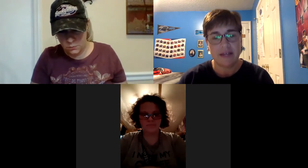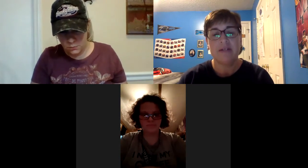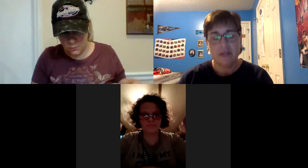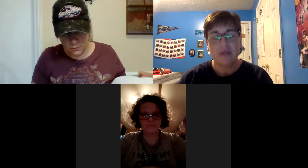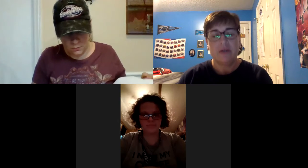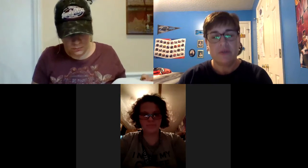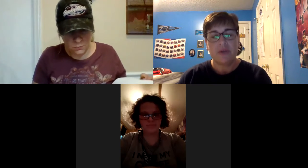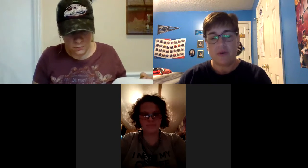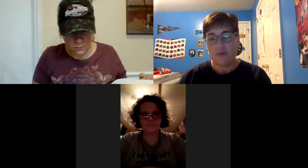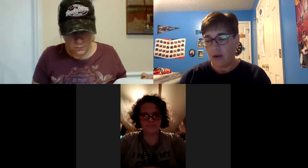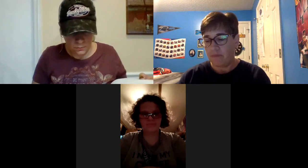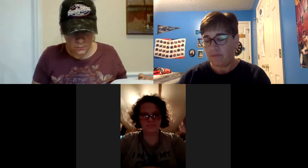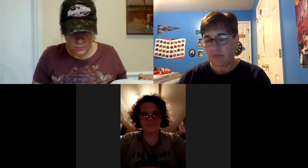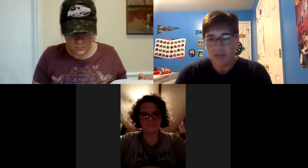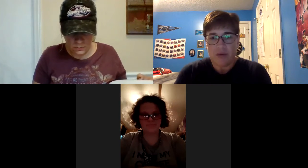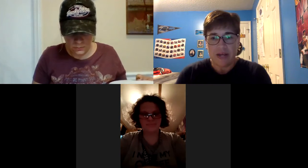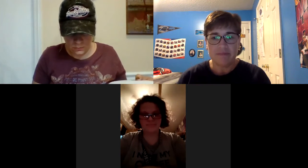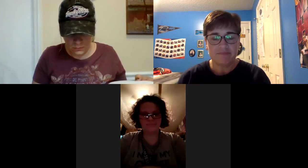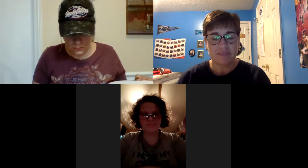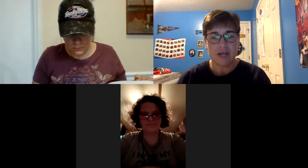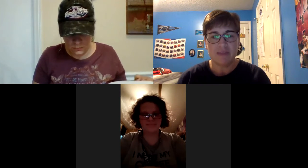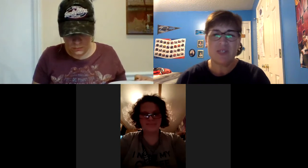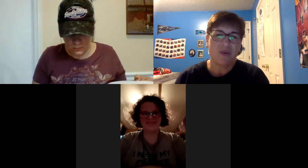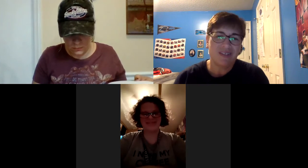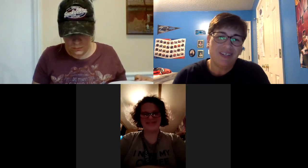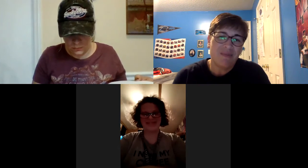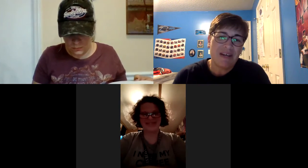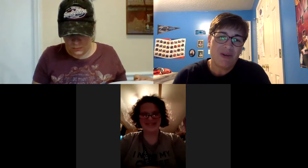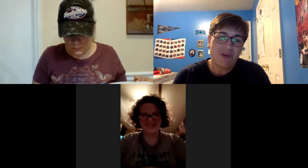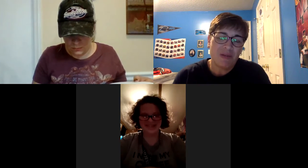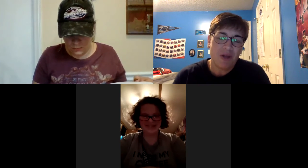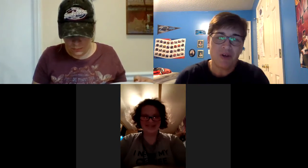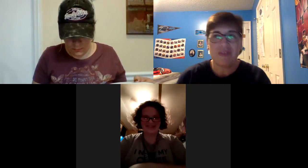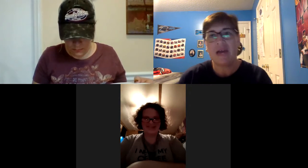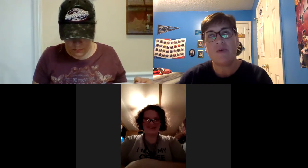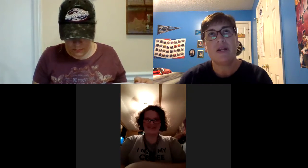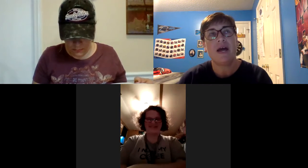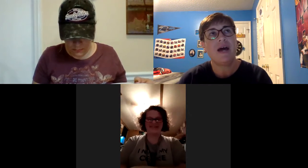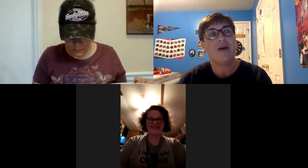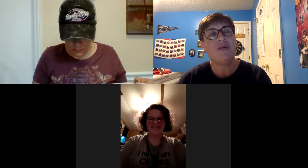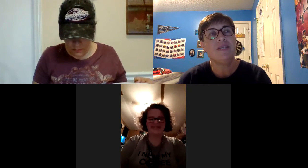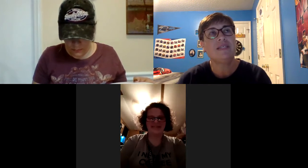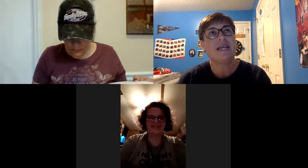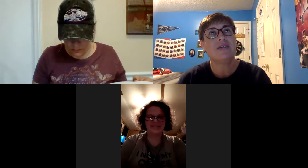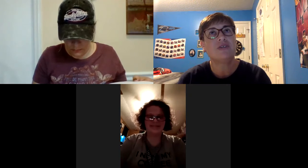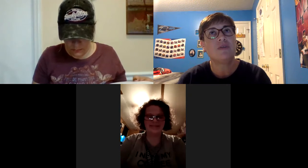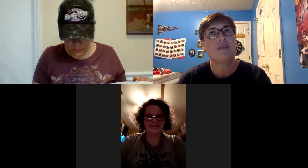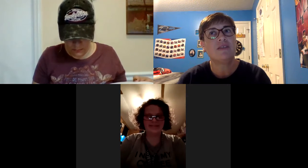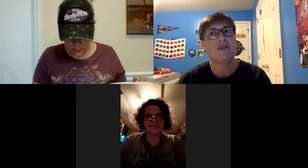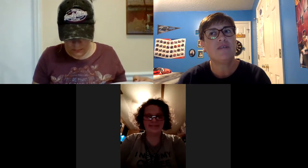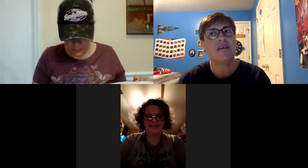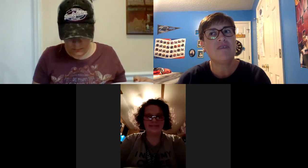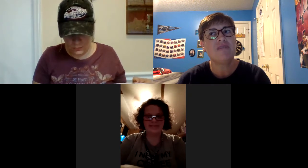last night. So either way, this one, might go a little bit longer. That one, I want to say it took